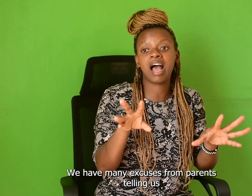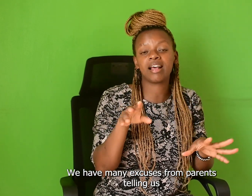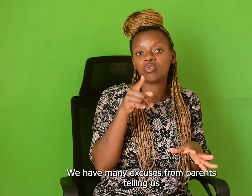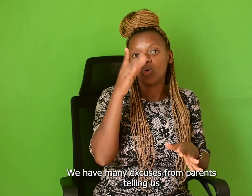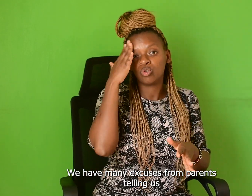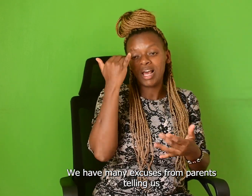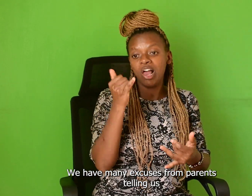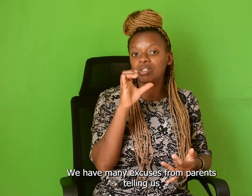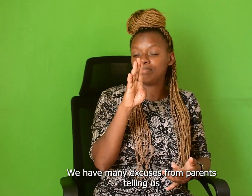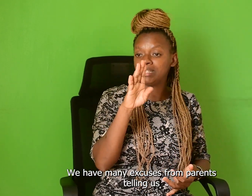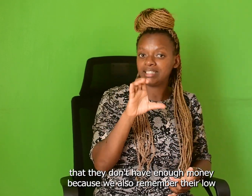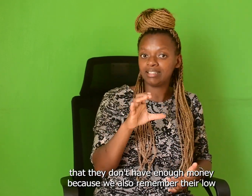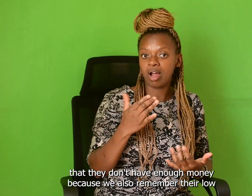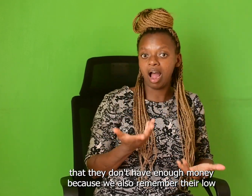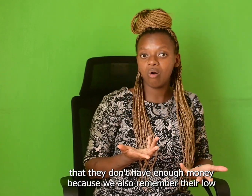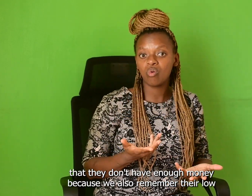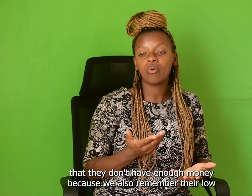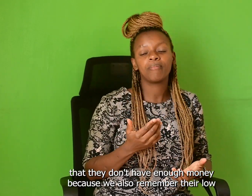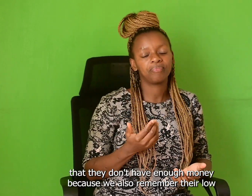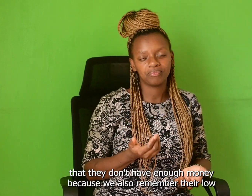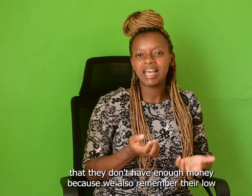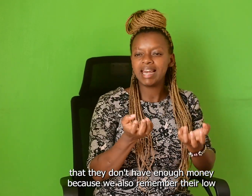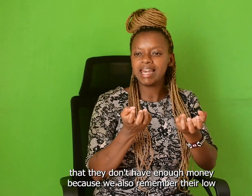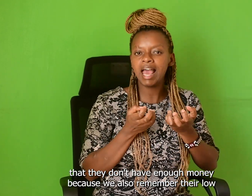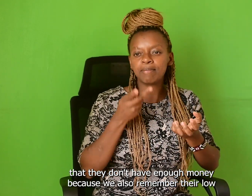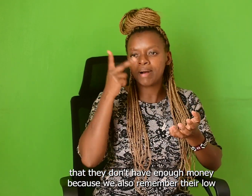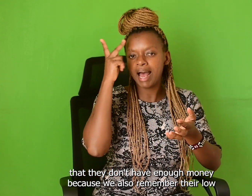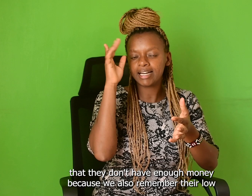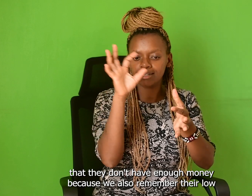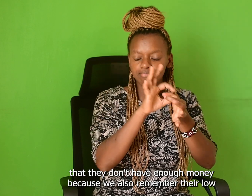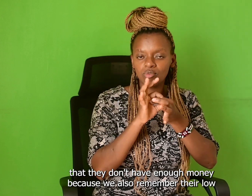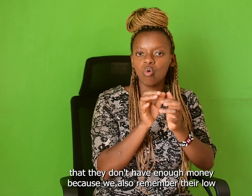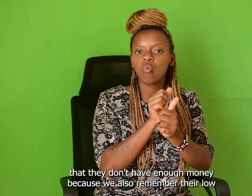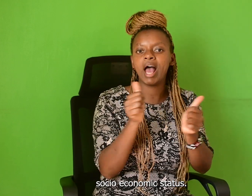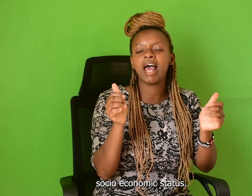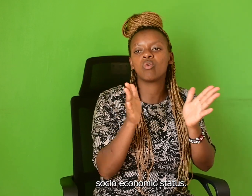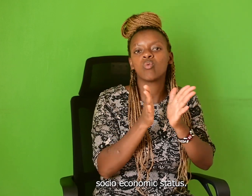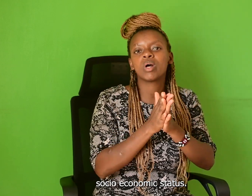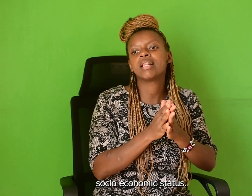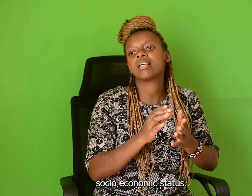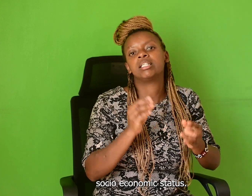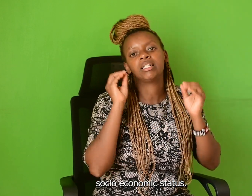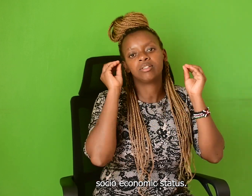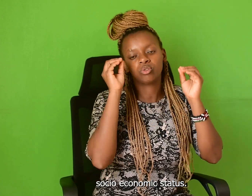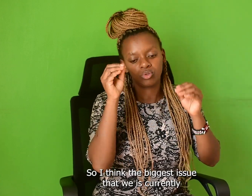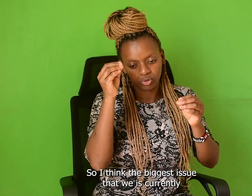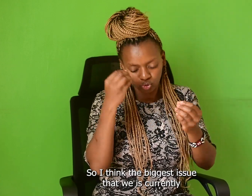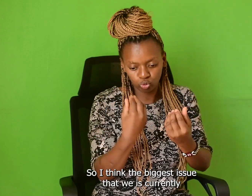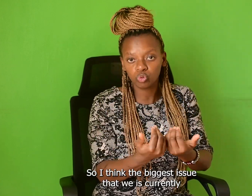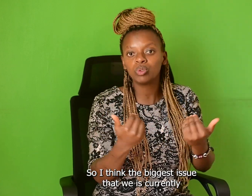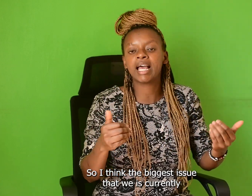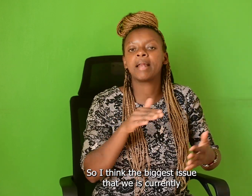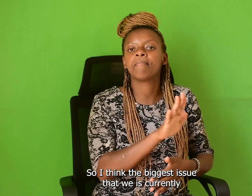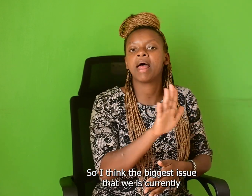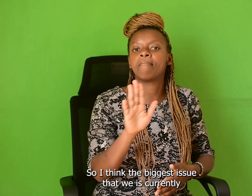from parents telling us that they don't have enough money because we also remember their low socioeconomic status. So I think the biggest issue that we are